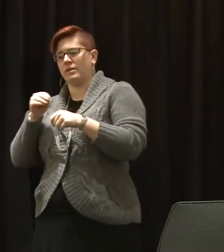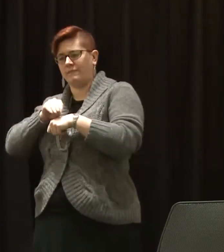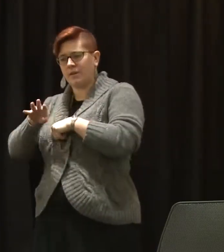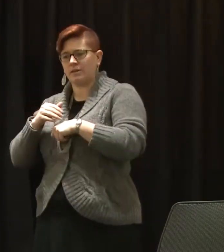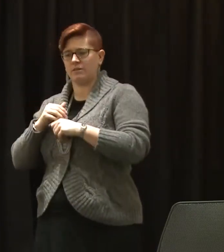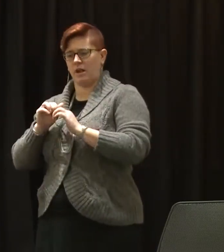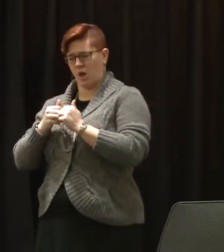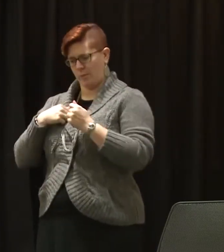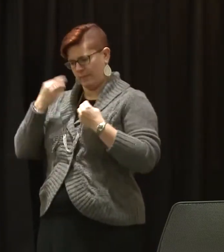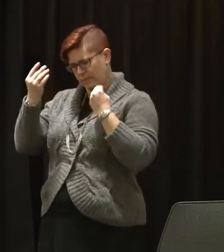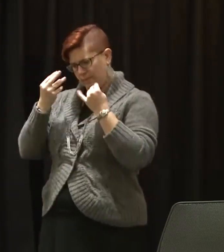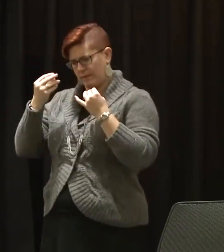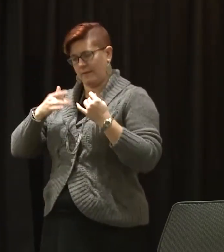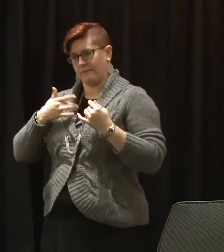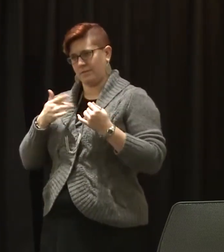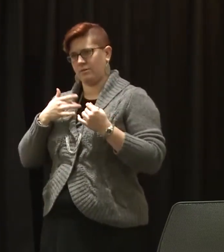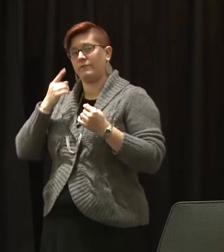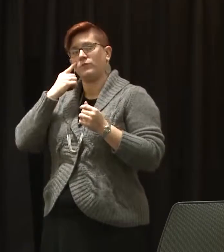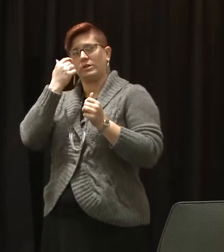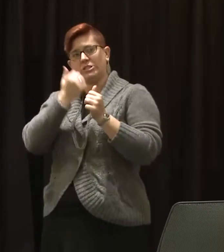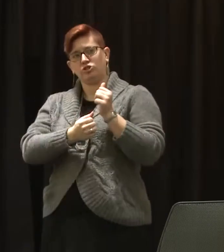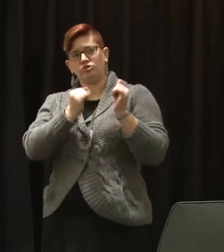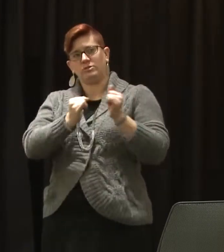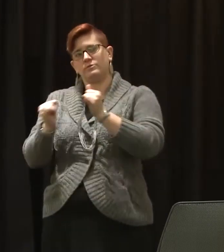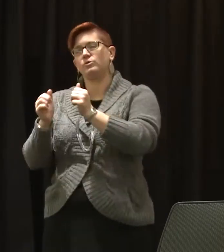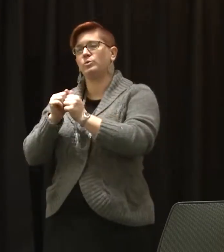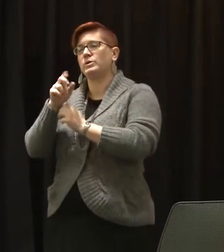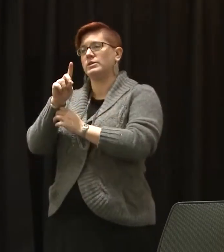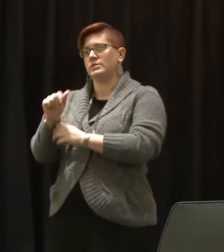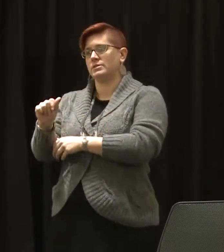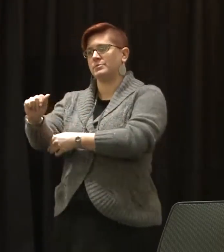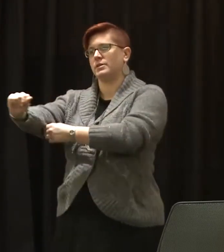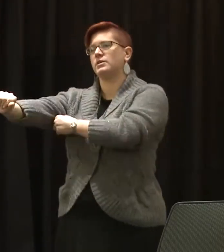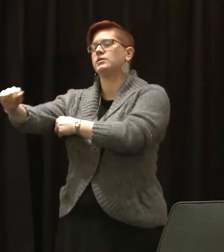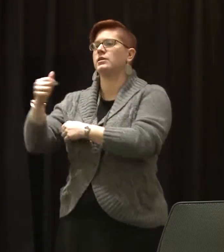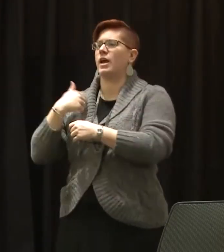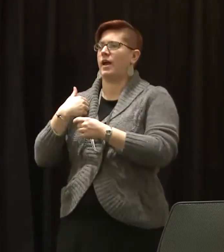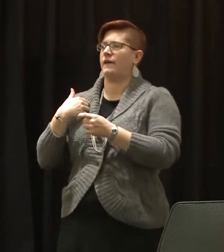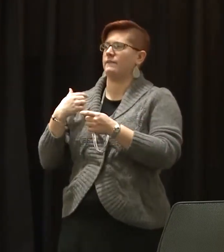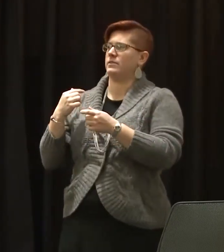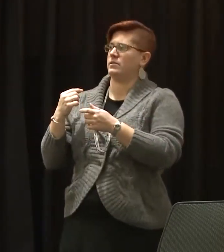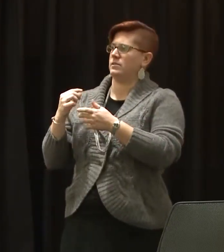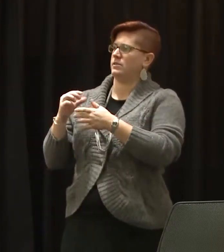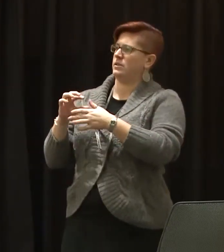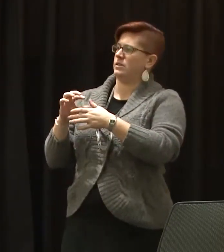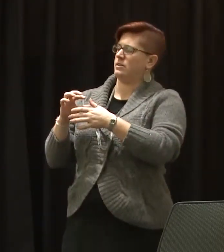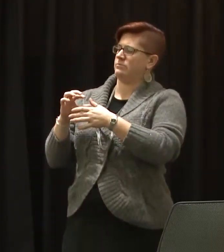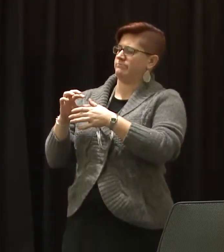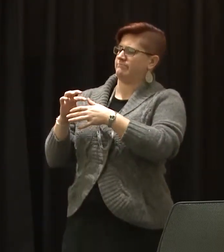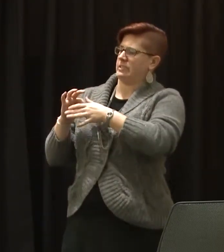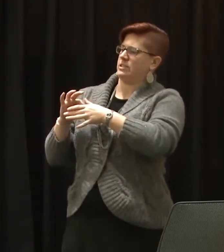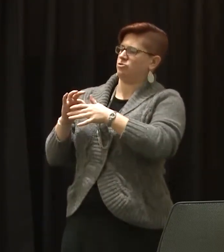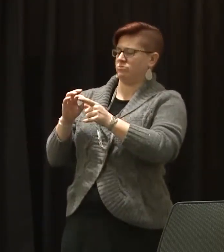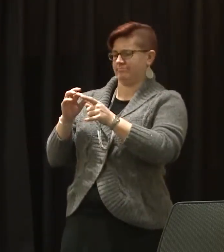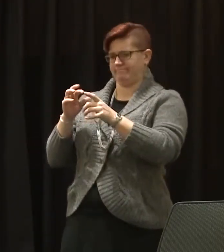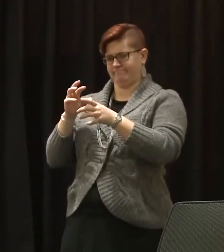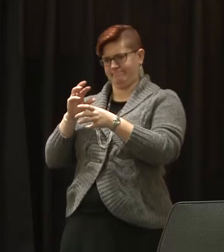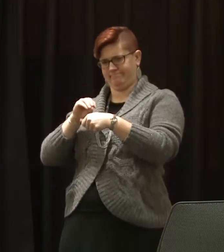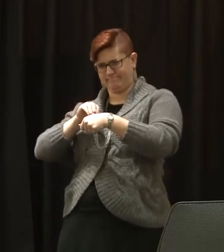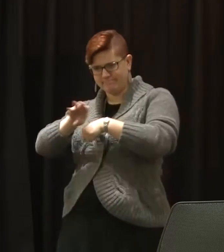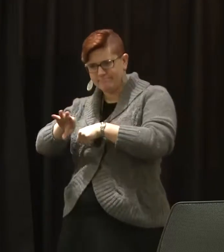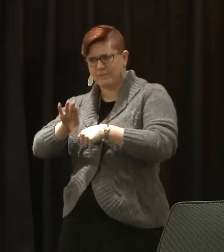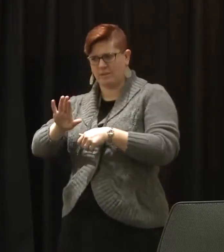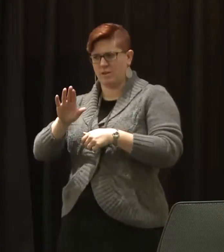and feel. For every individual with a disability, there is a context shaped by an uncountable amount of